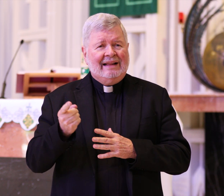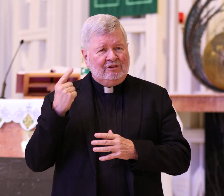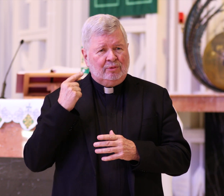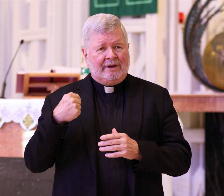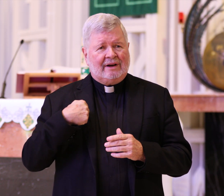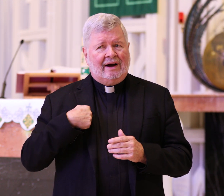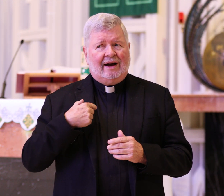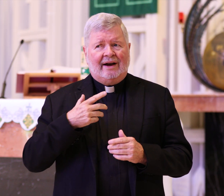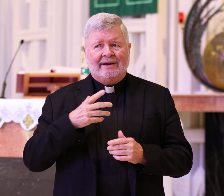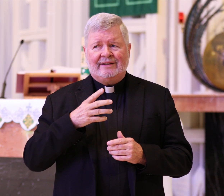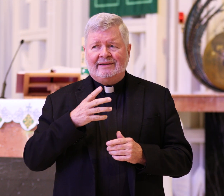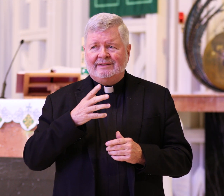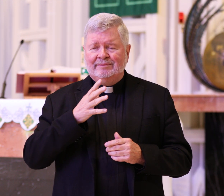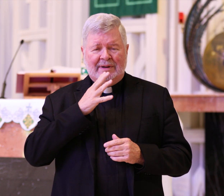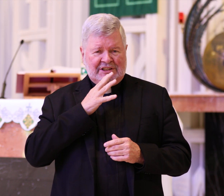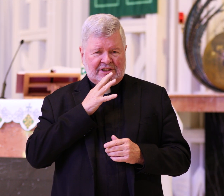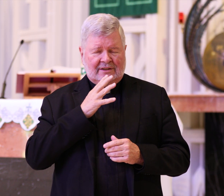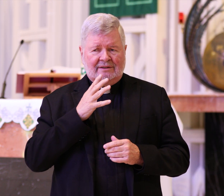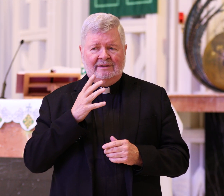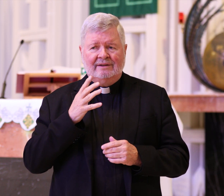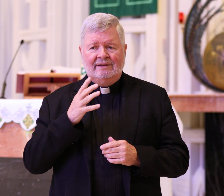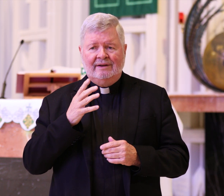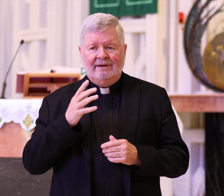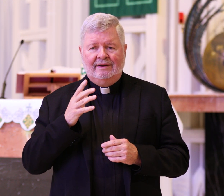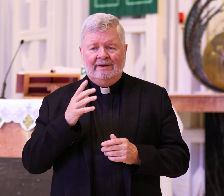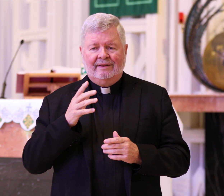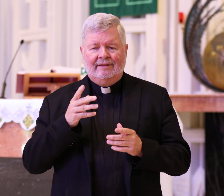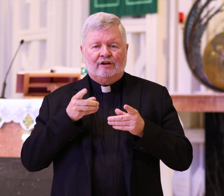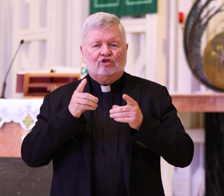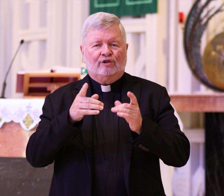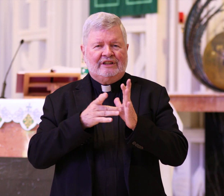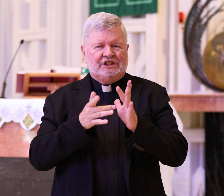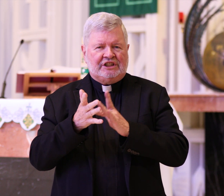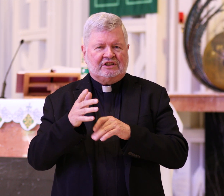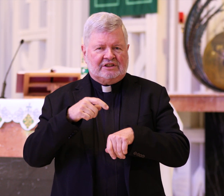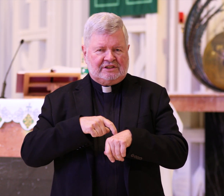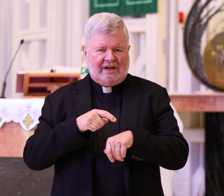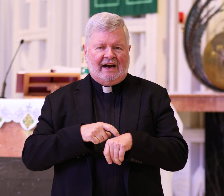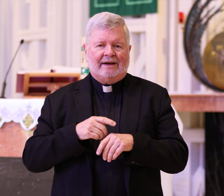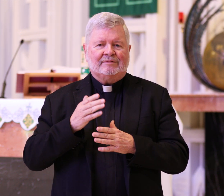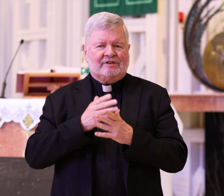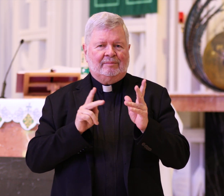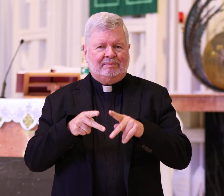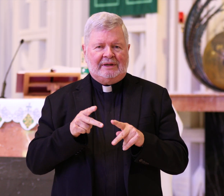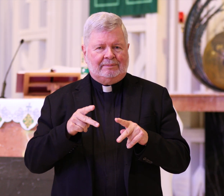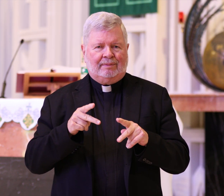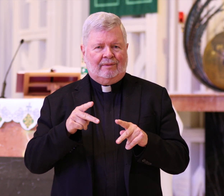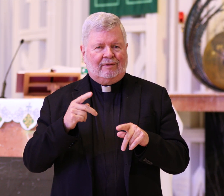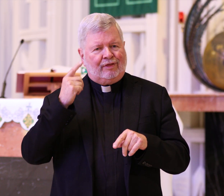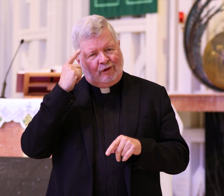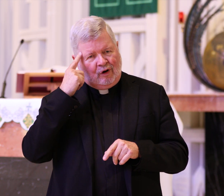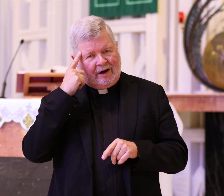Last week, I mentioned that during Jesus' time, some people thought